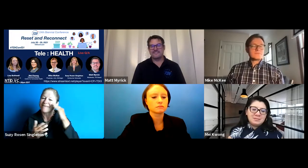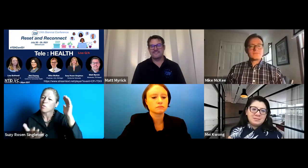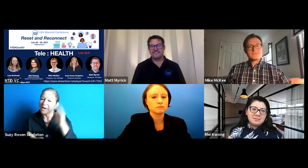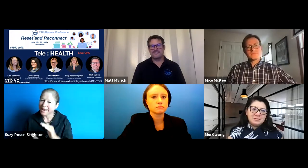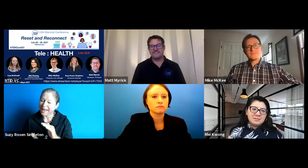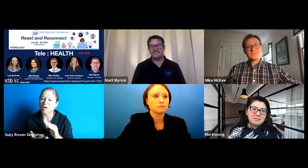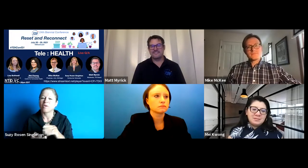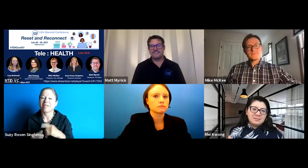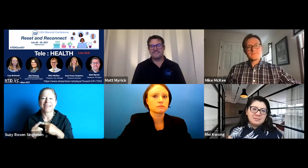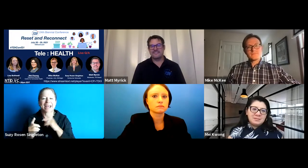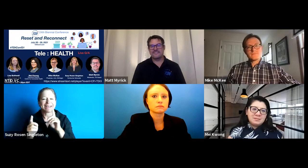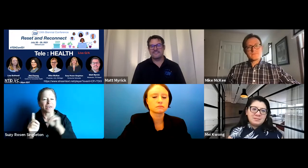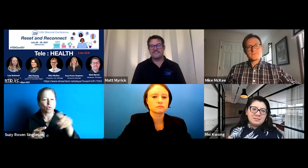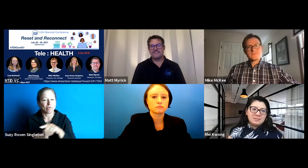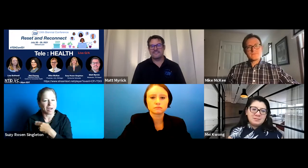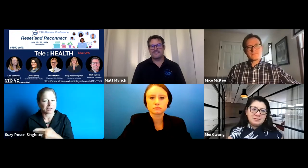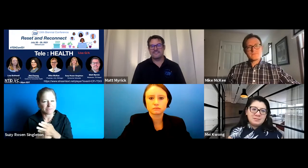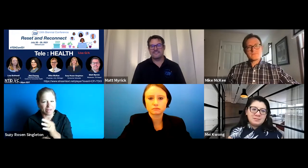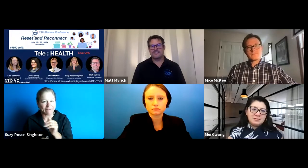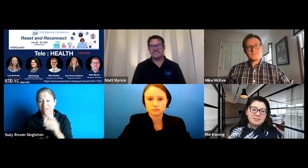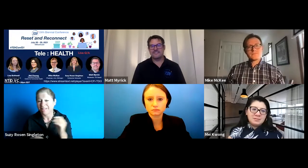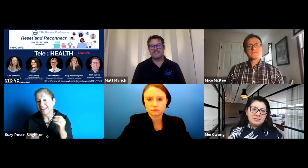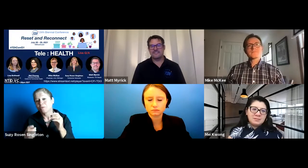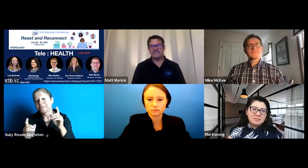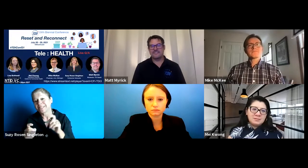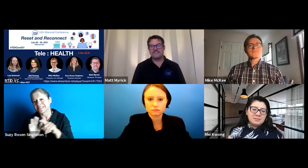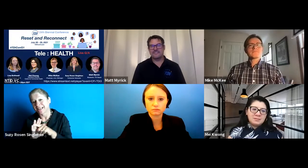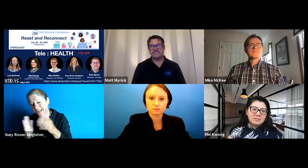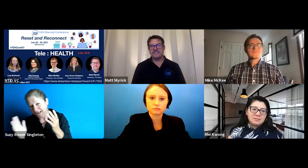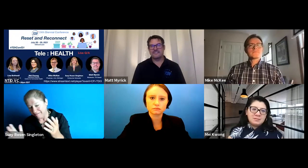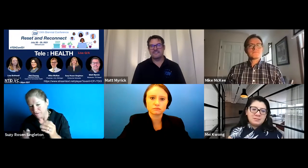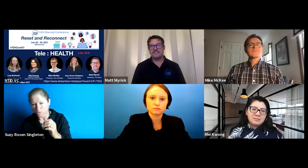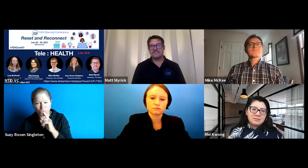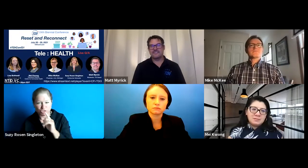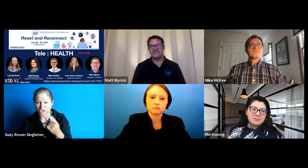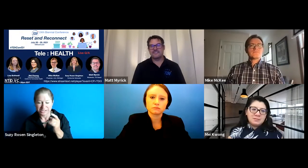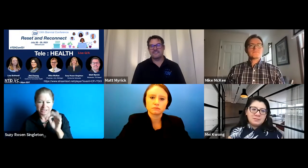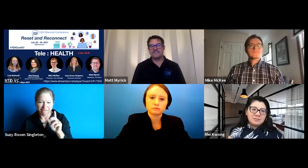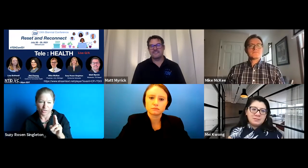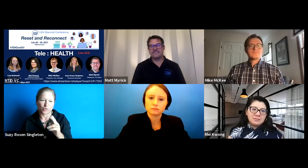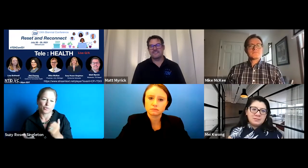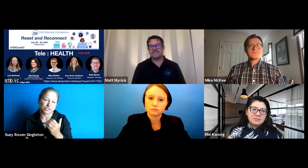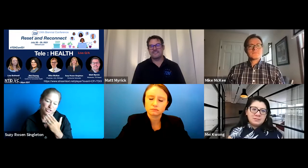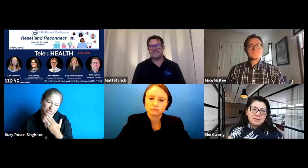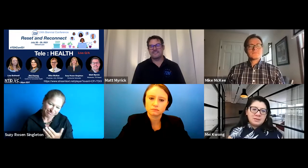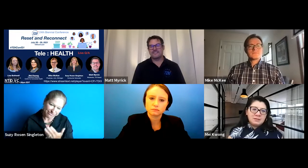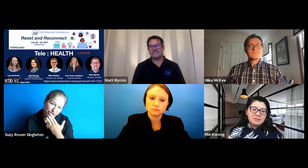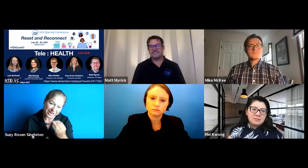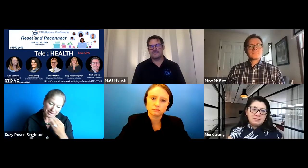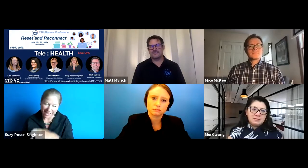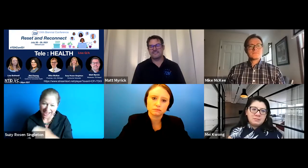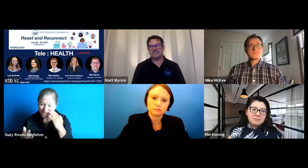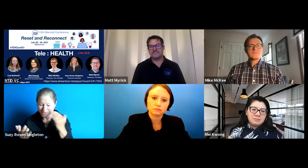was still ill and at home. My fever went down a bit. I ended up going to the hospital after all. I tested negative, so it was just